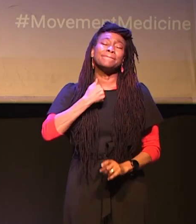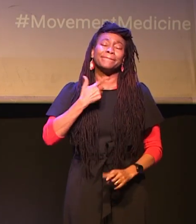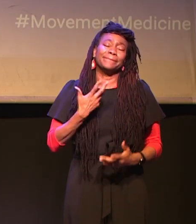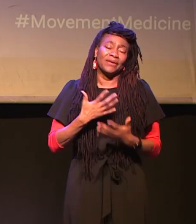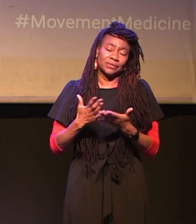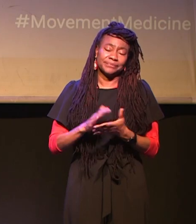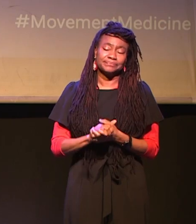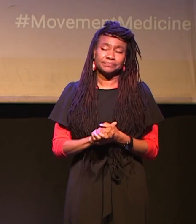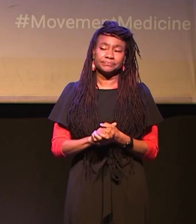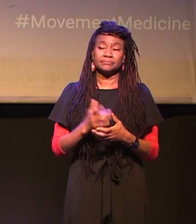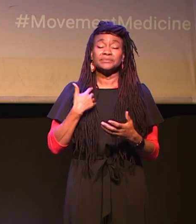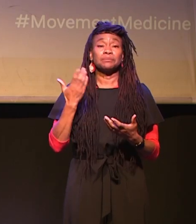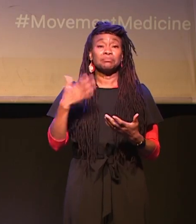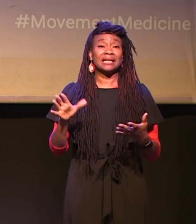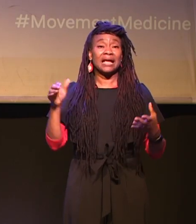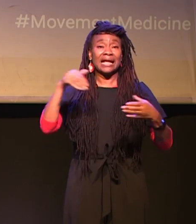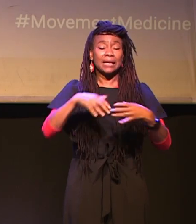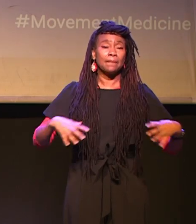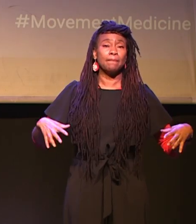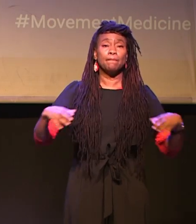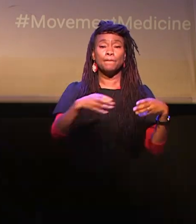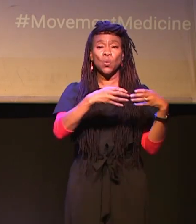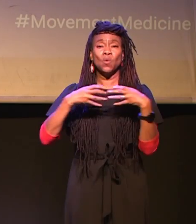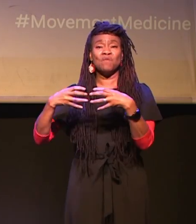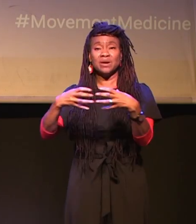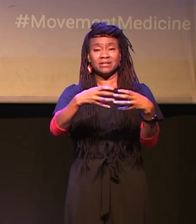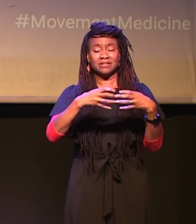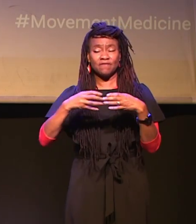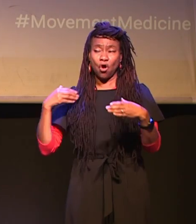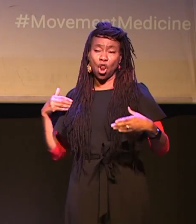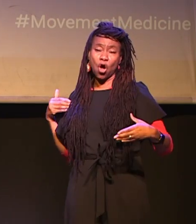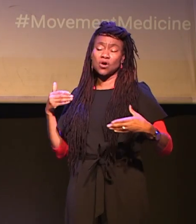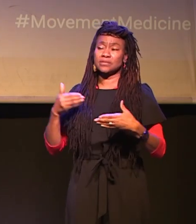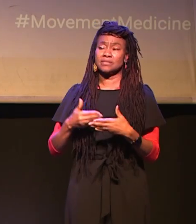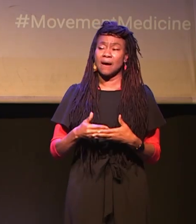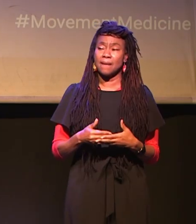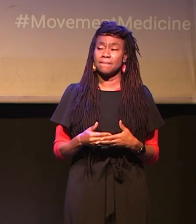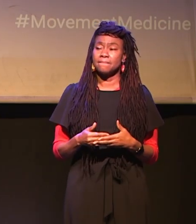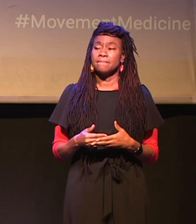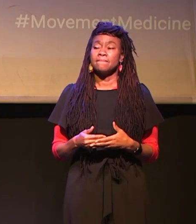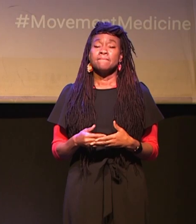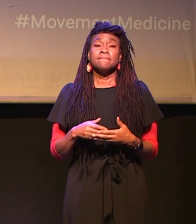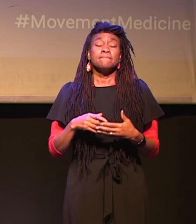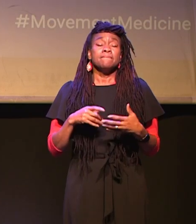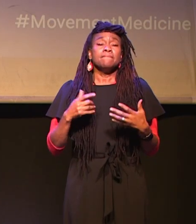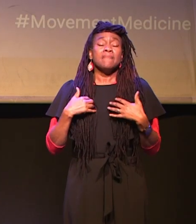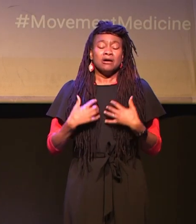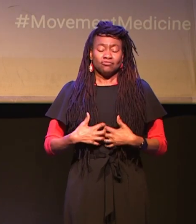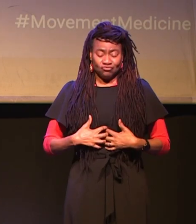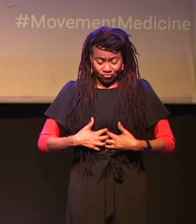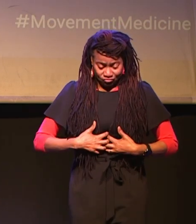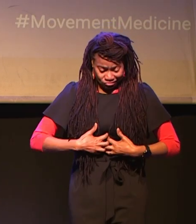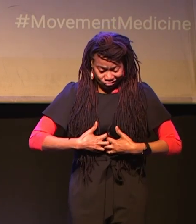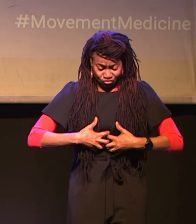and this, been in movement for a long time. Uh, the amount of rage, it